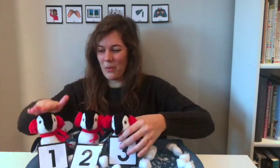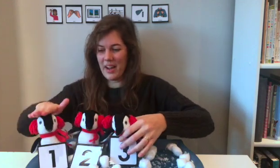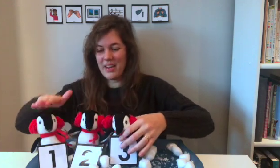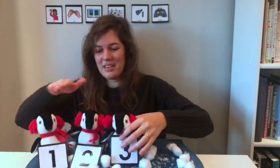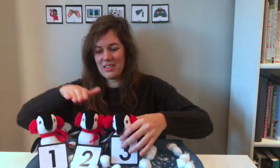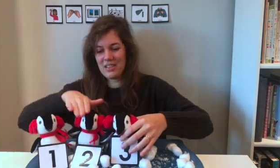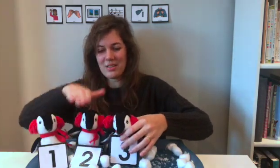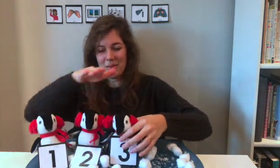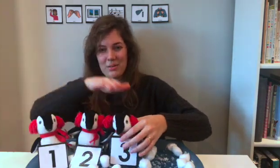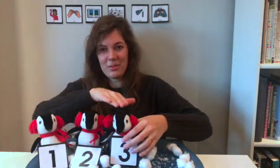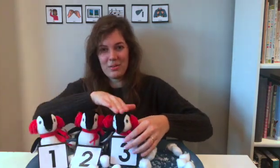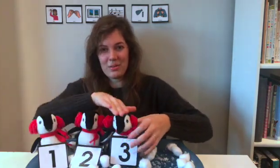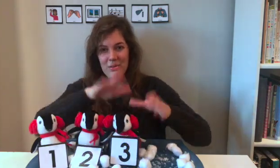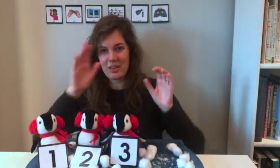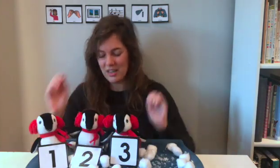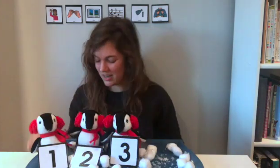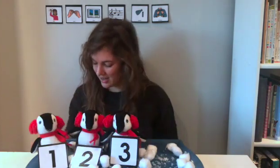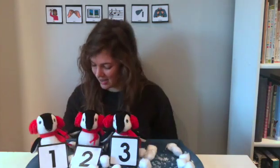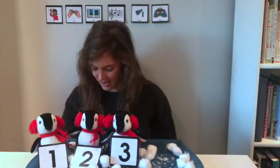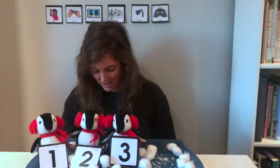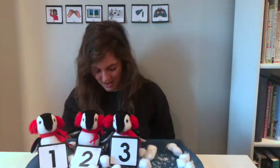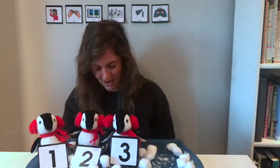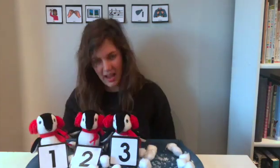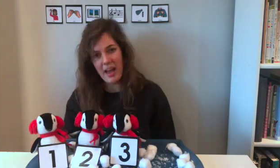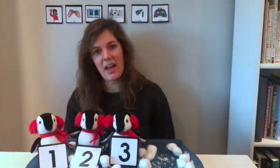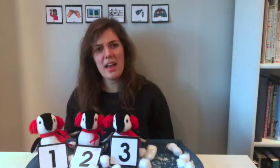One, two, three, and